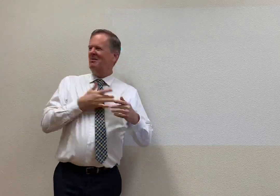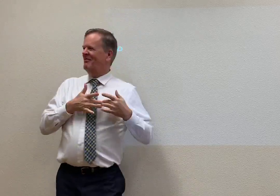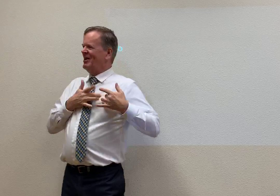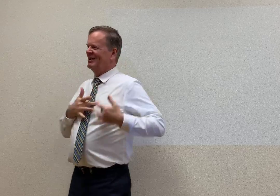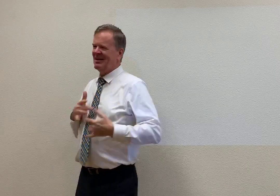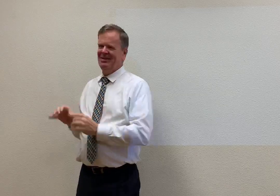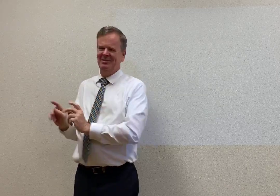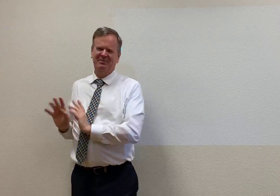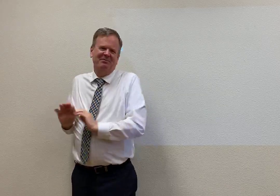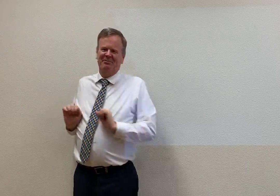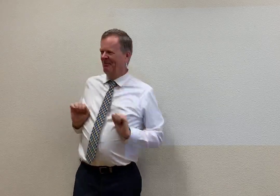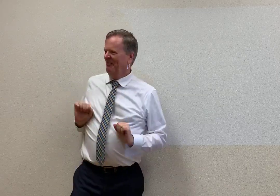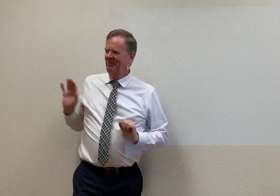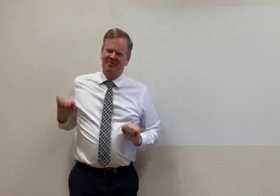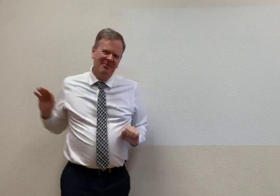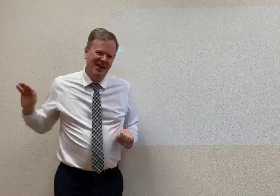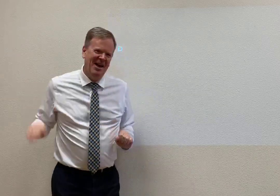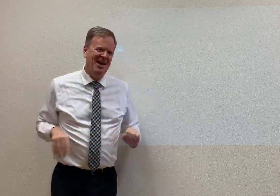Yes, happy Valentine's Day. Okay.